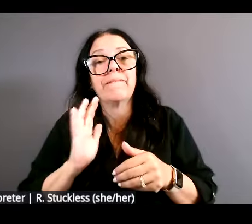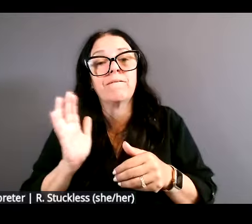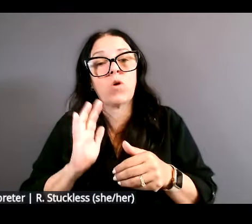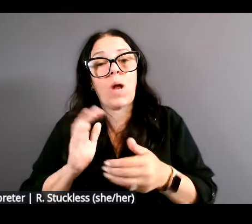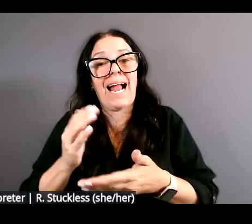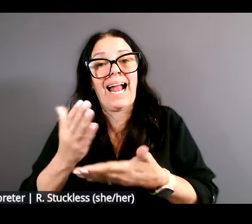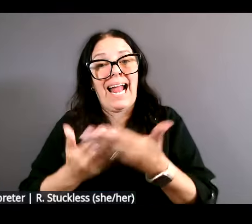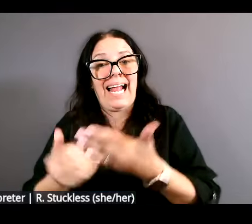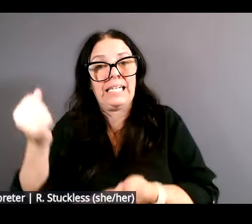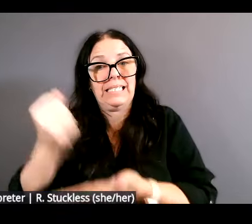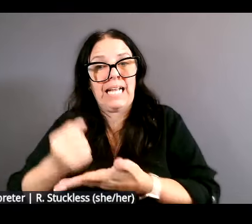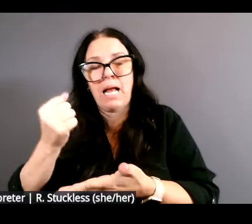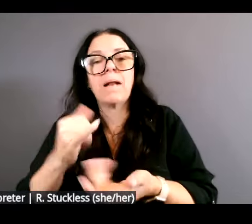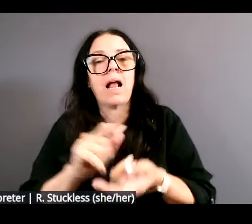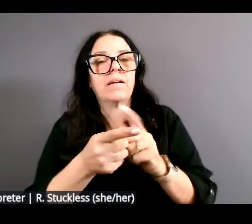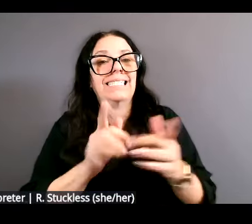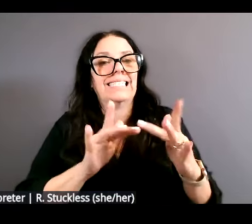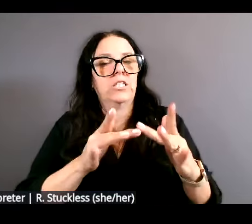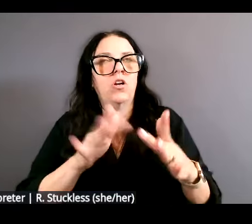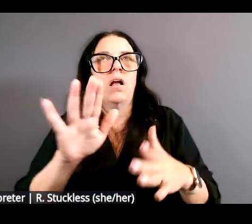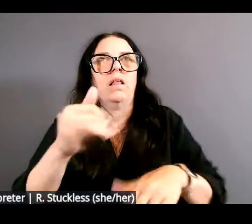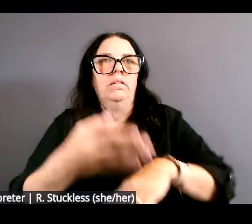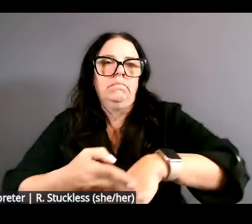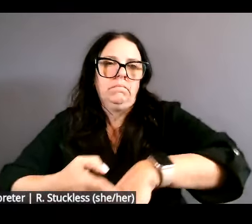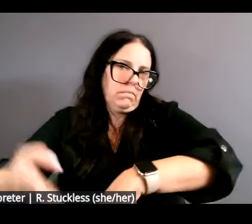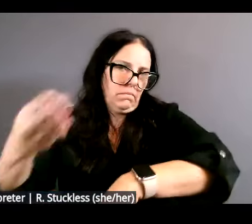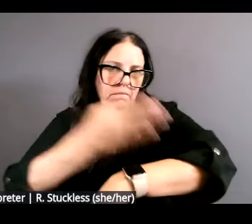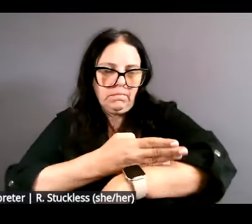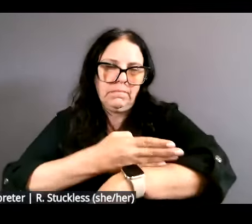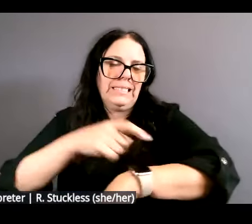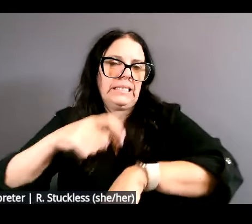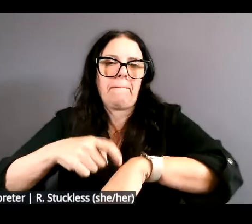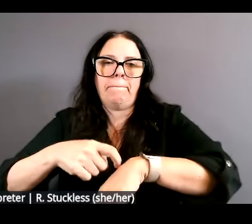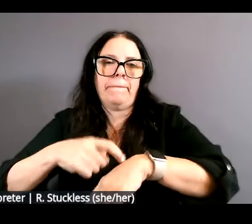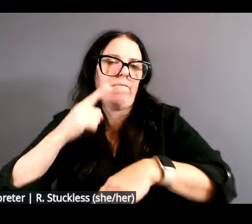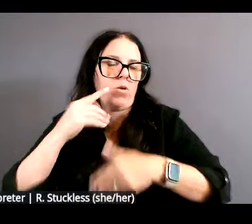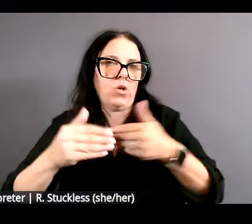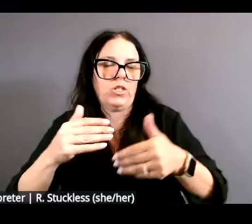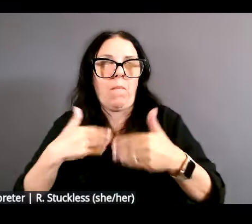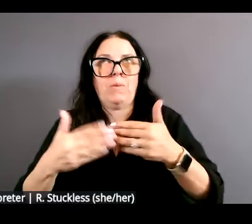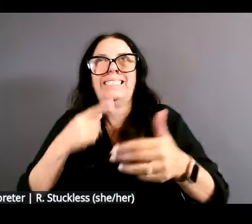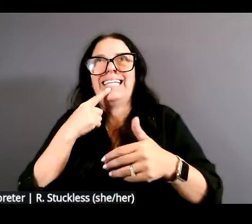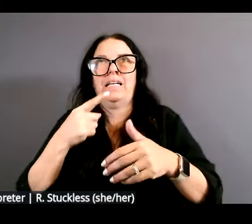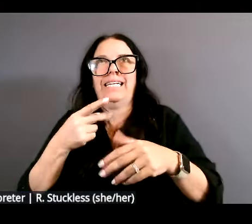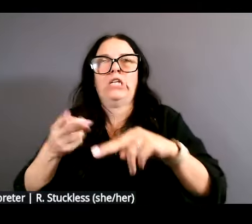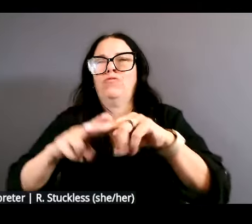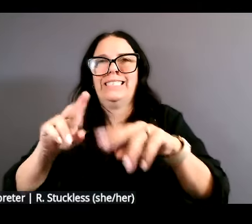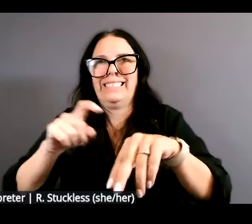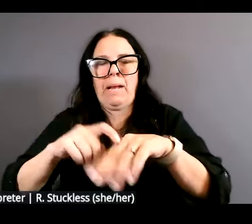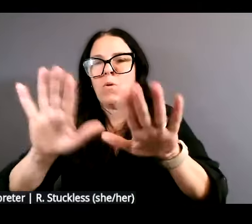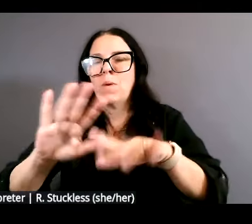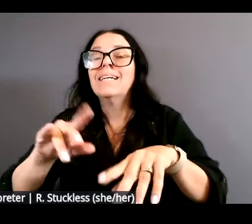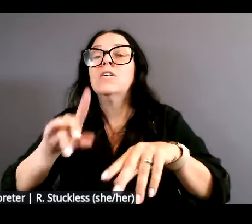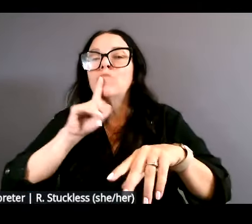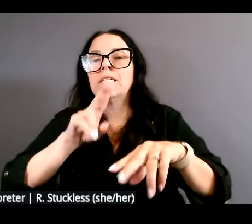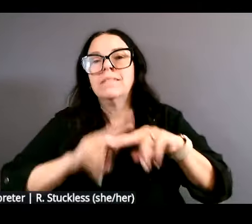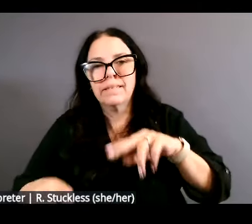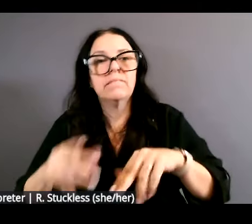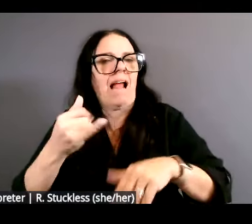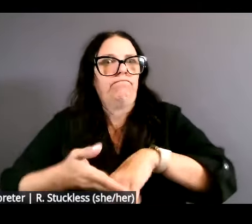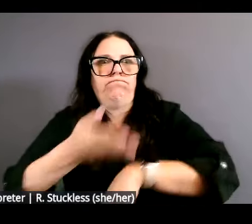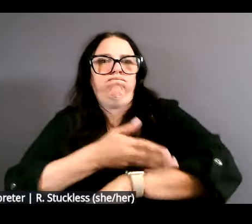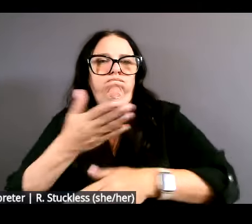has dramatically increased decreased processing time, excuse me. So we are able to turn them around